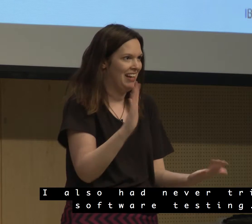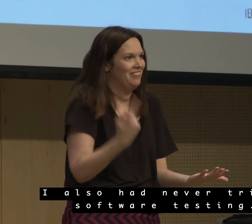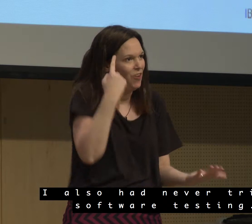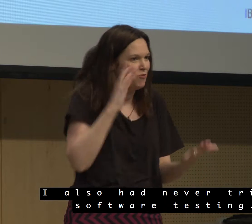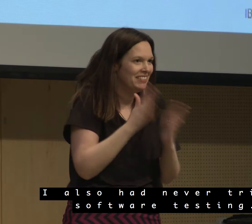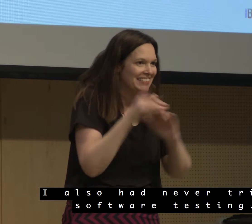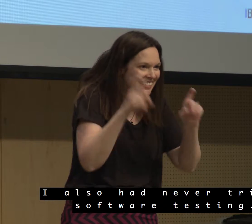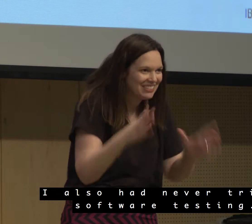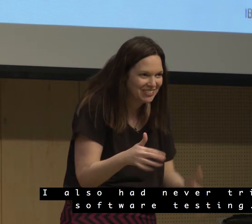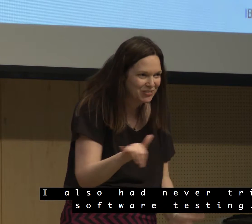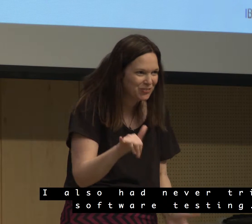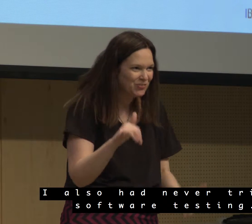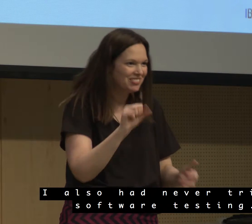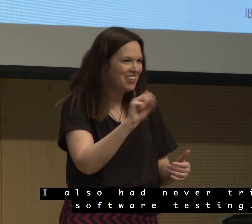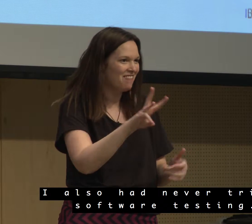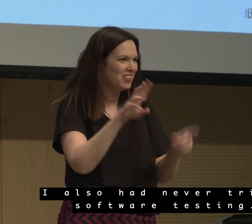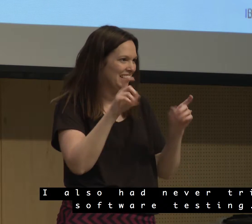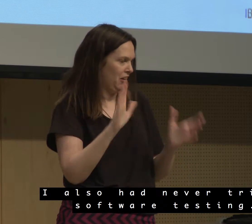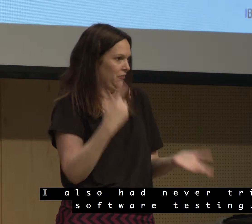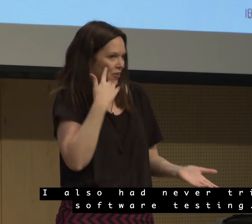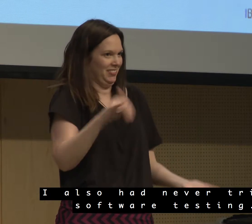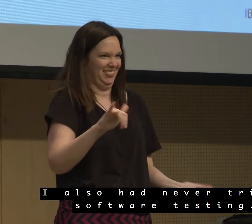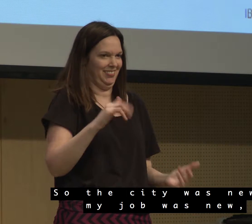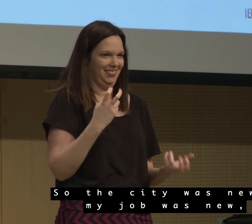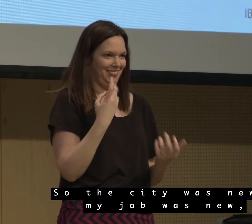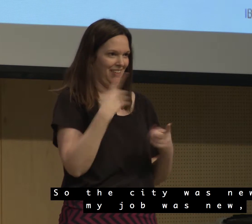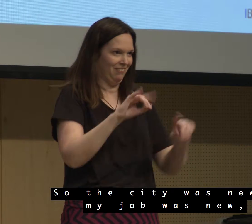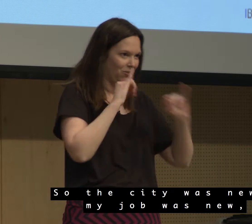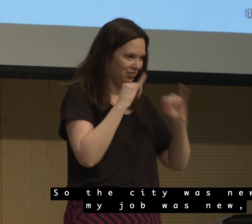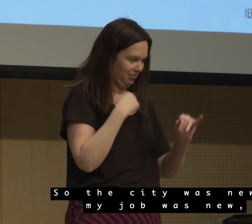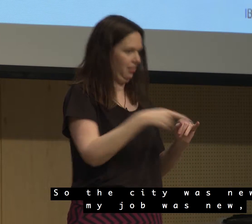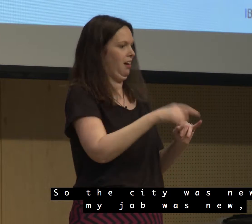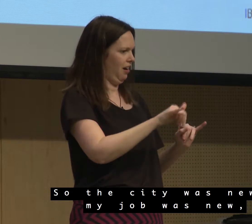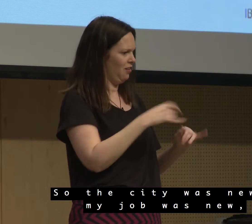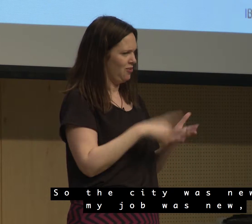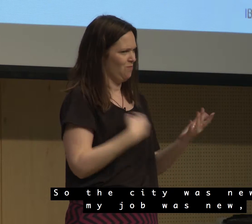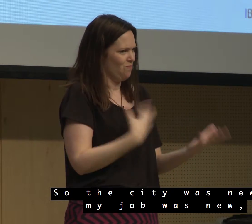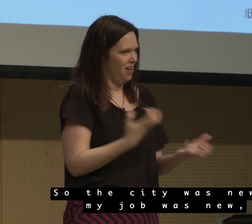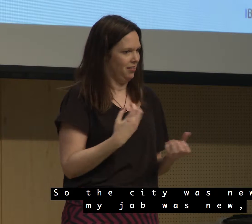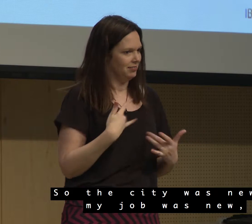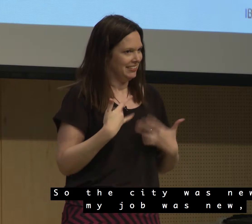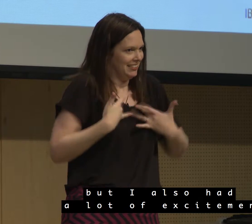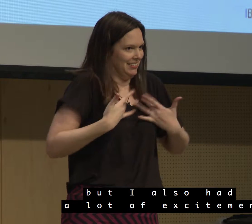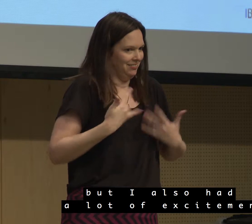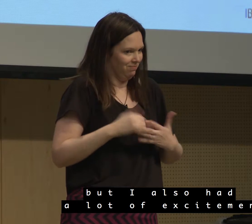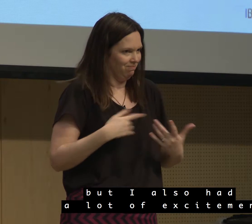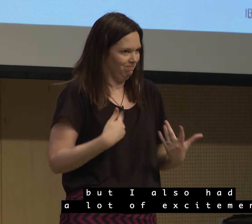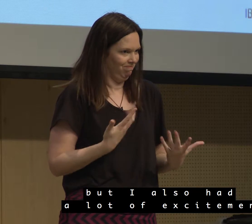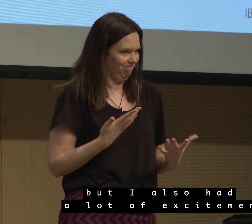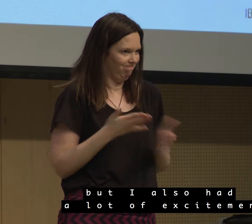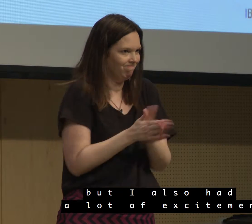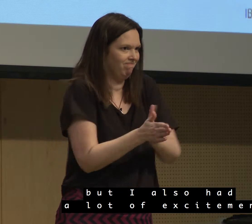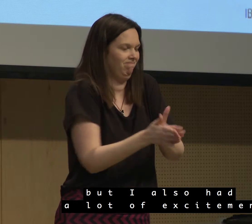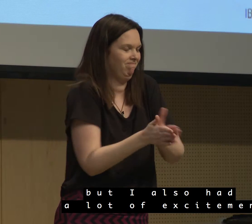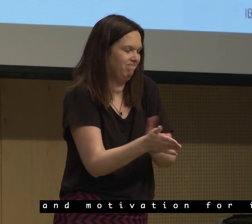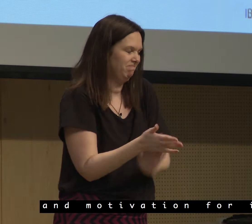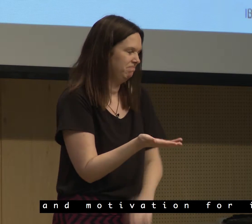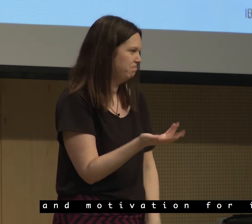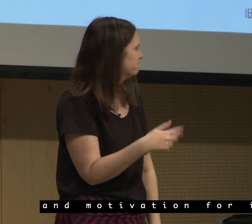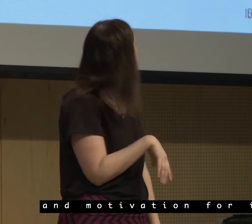I also had never tried software testing, so the city was new, my job was new, but I also had a lot of excitement and motivation